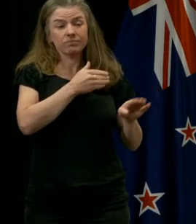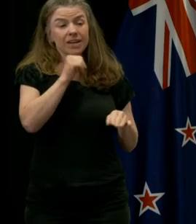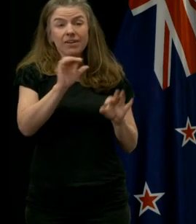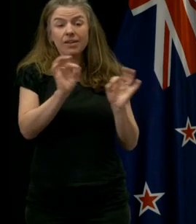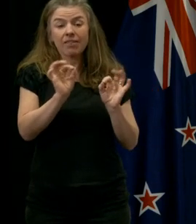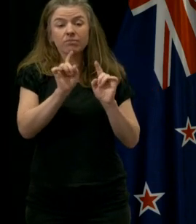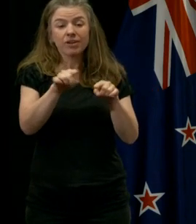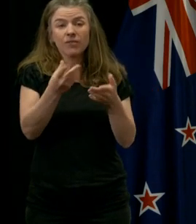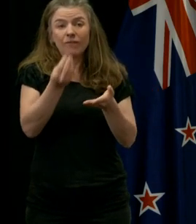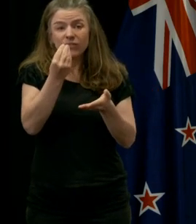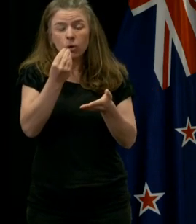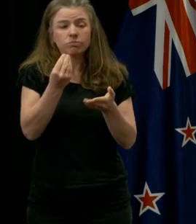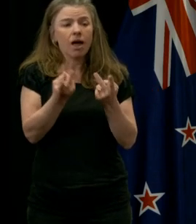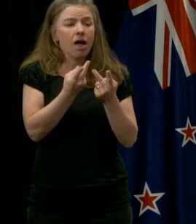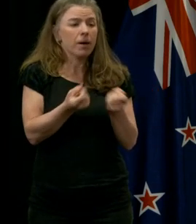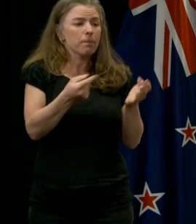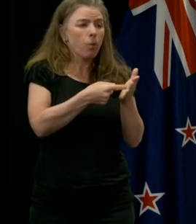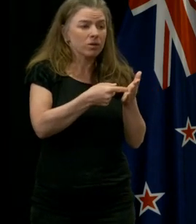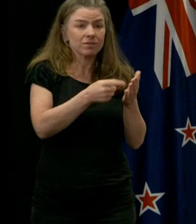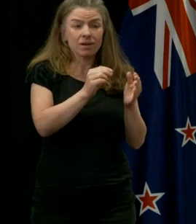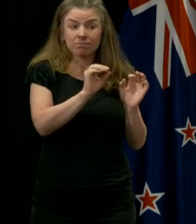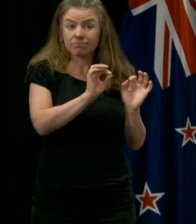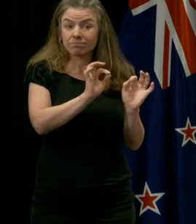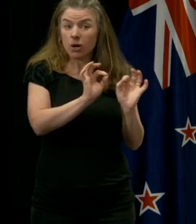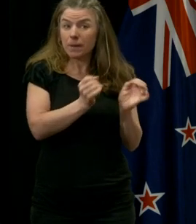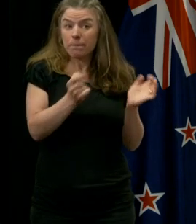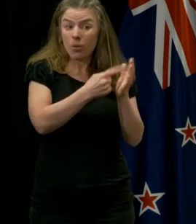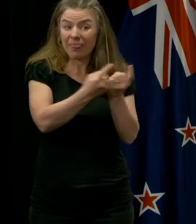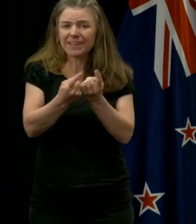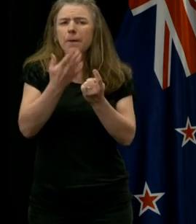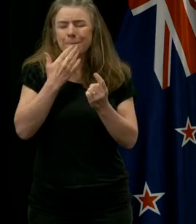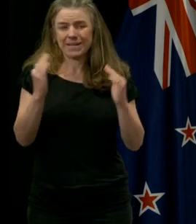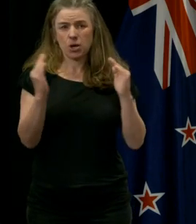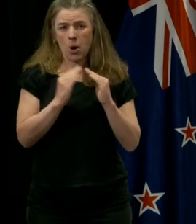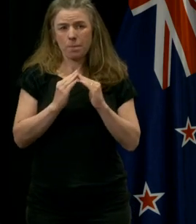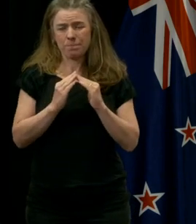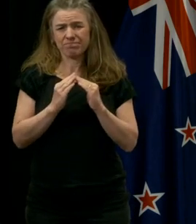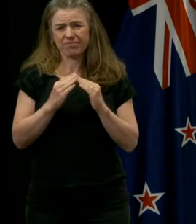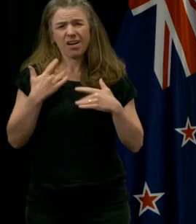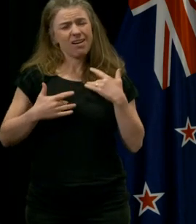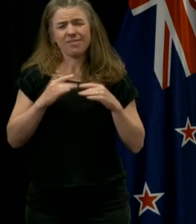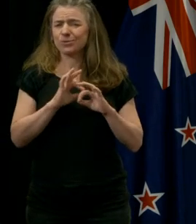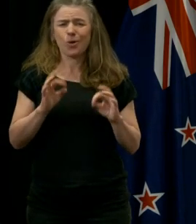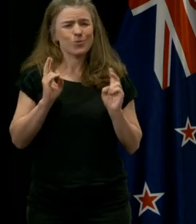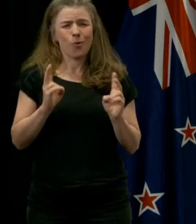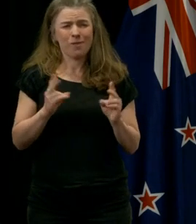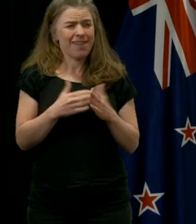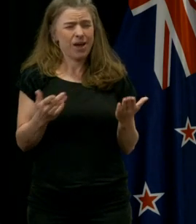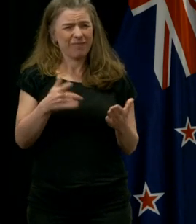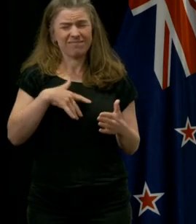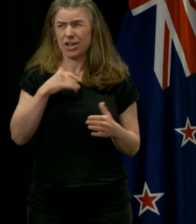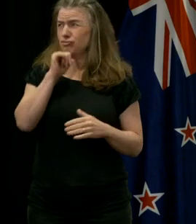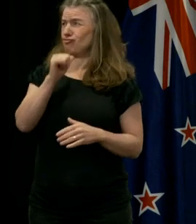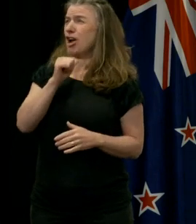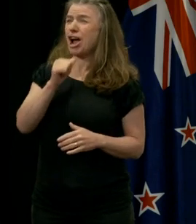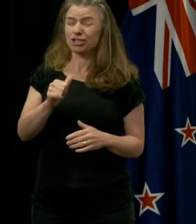home. This is life that will be different. It will not be normal, it will not feel normal, but that